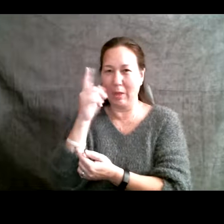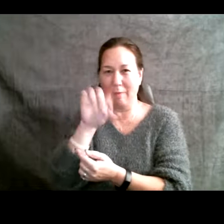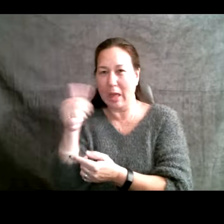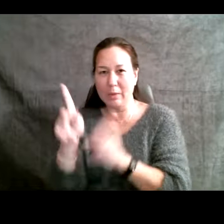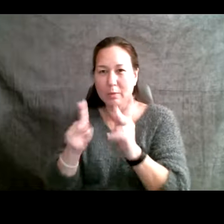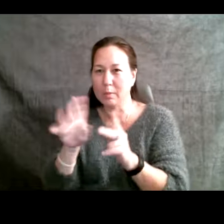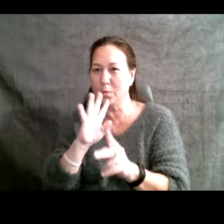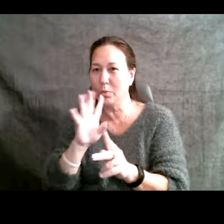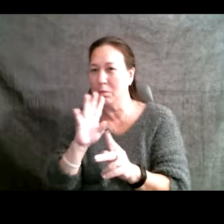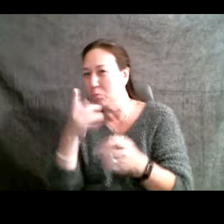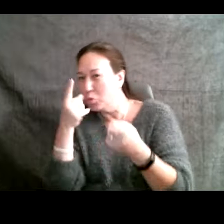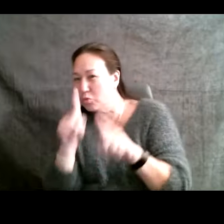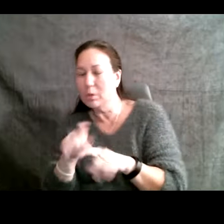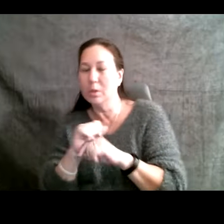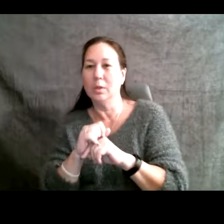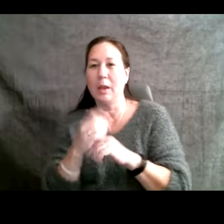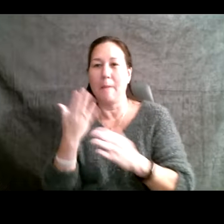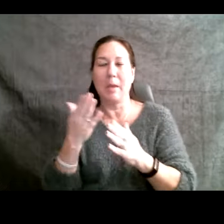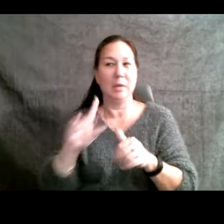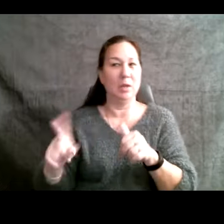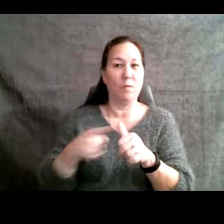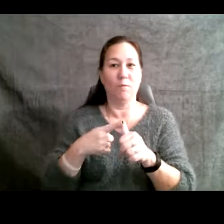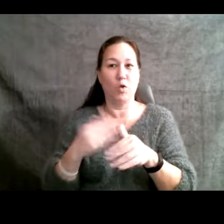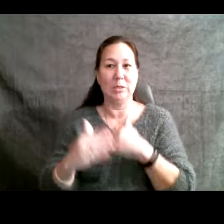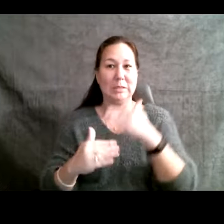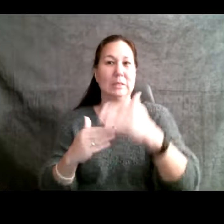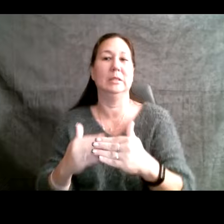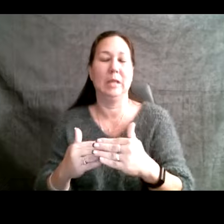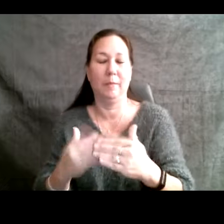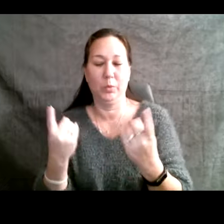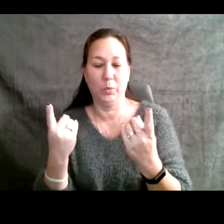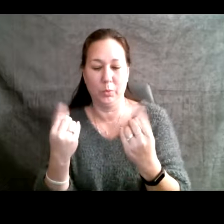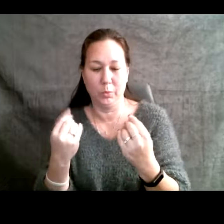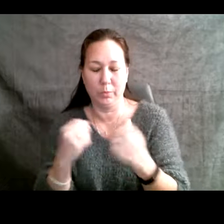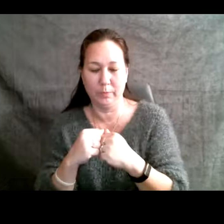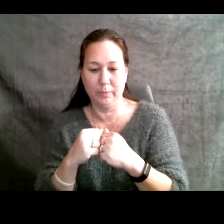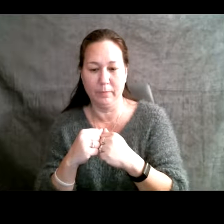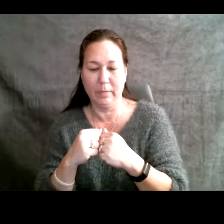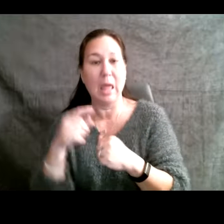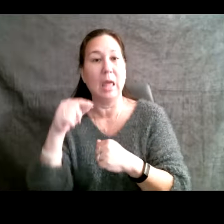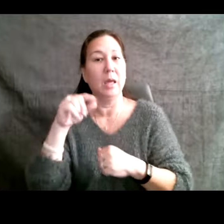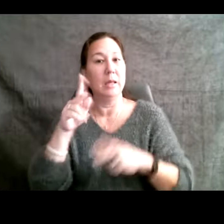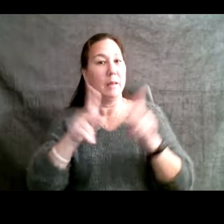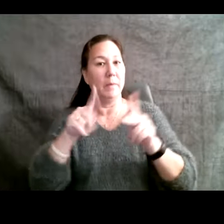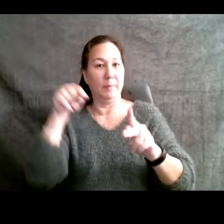the very first step here is the folks in this group need to